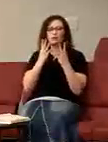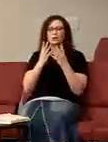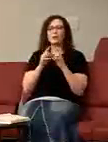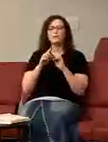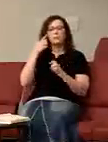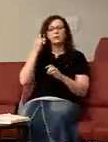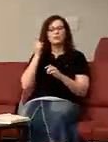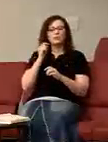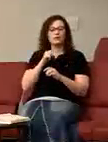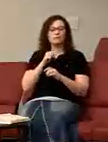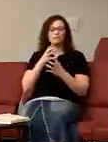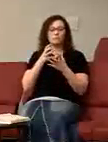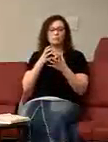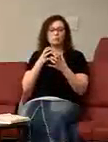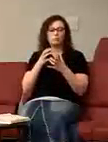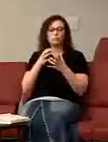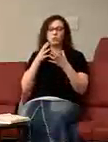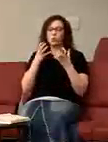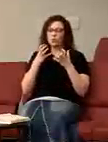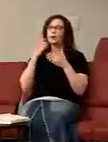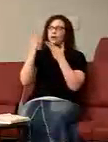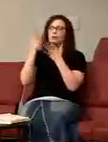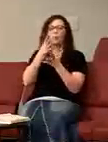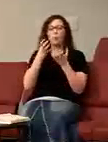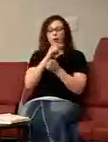going to make it a little tougher, a little bigger.